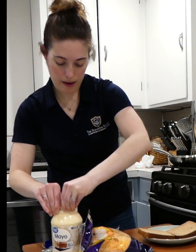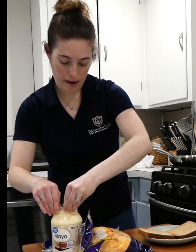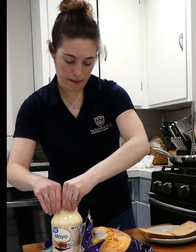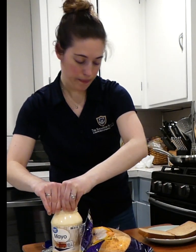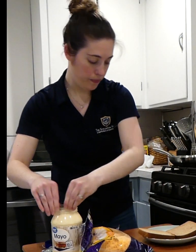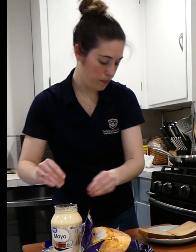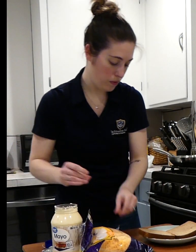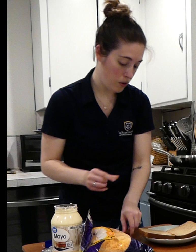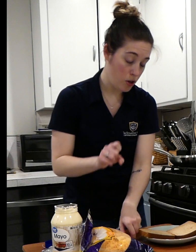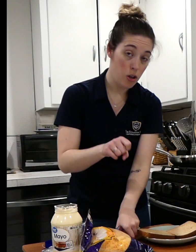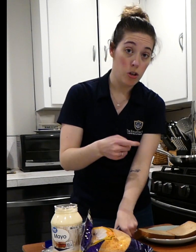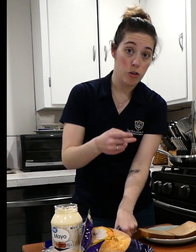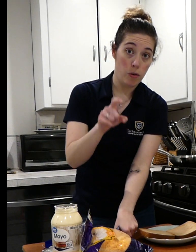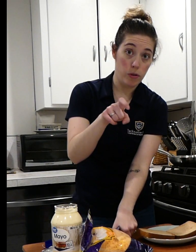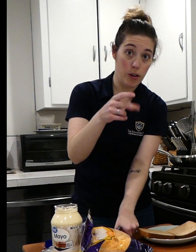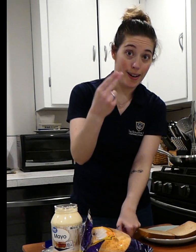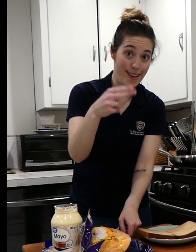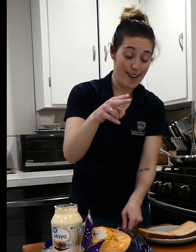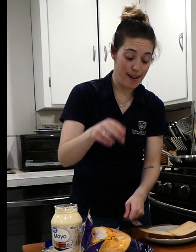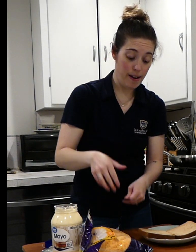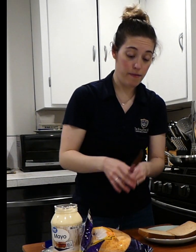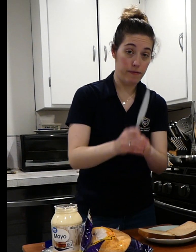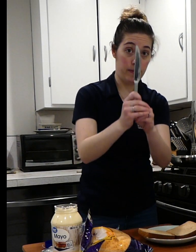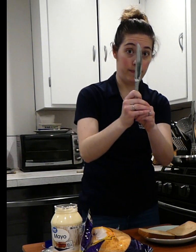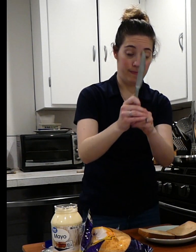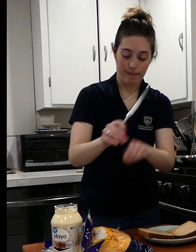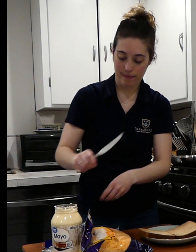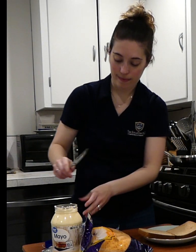Okay, so you're going to need a knife.